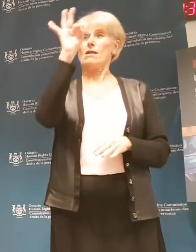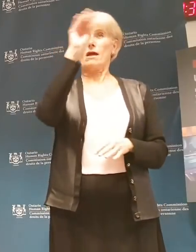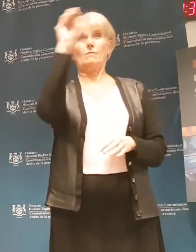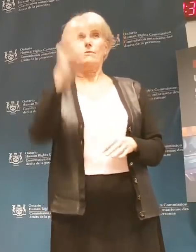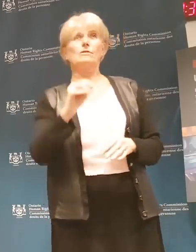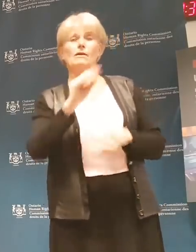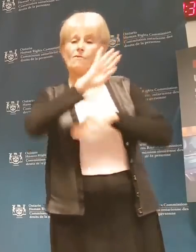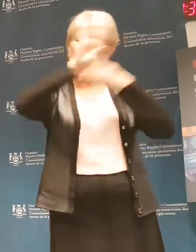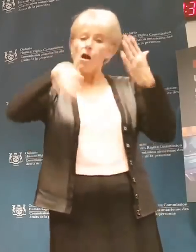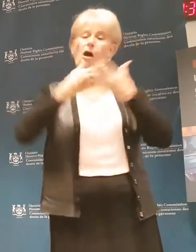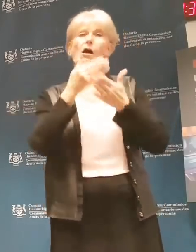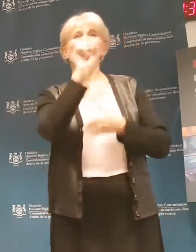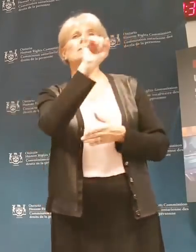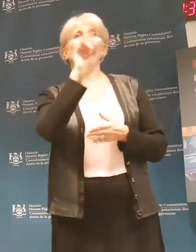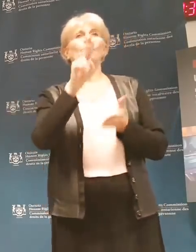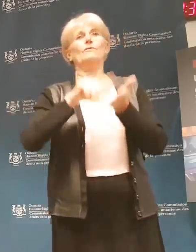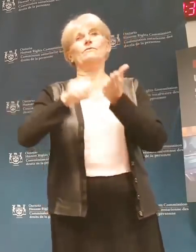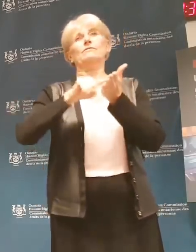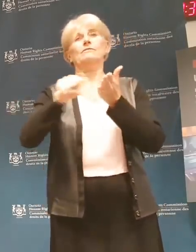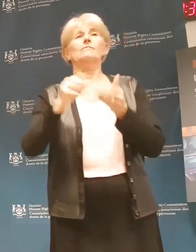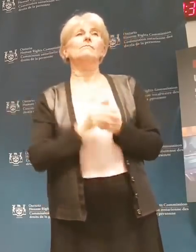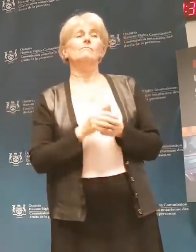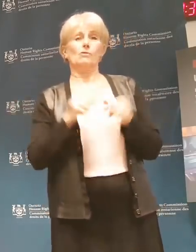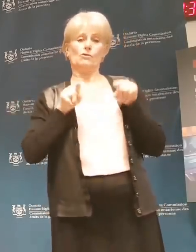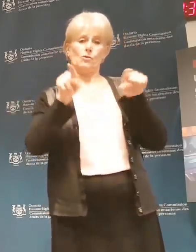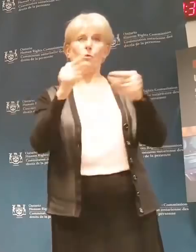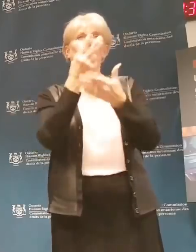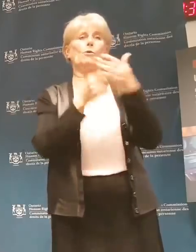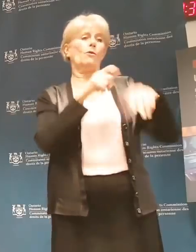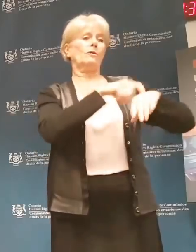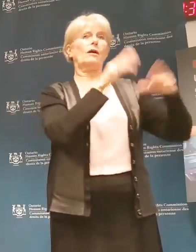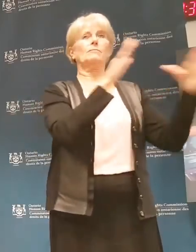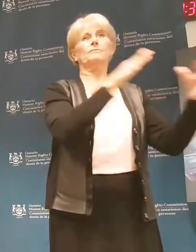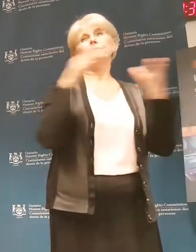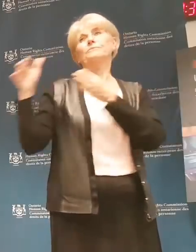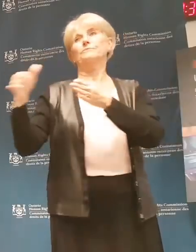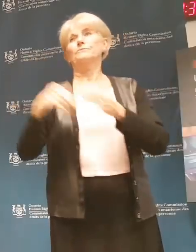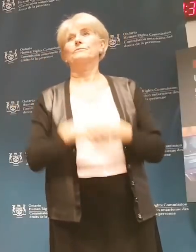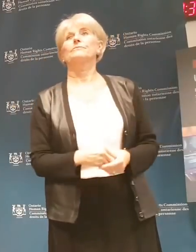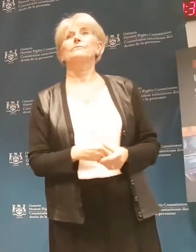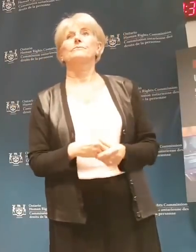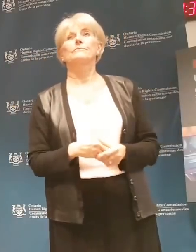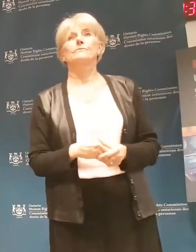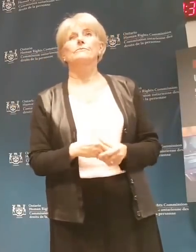90% of all SIU investigations during both time periods.